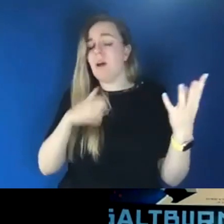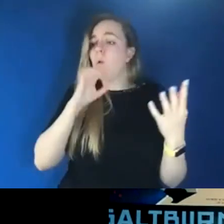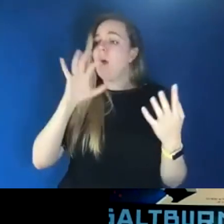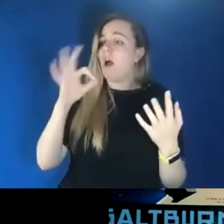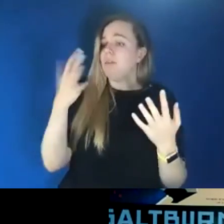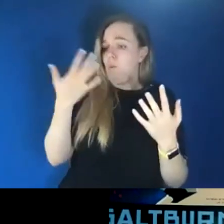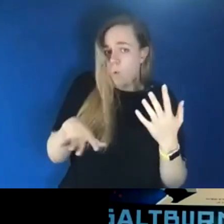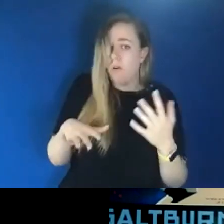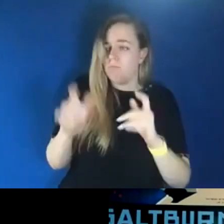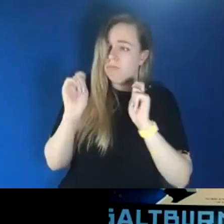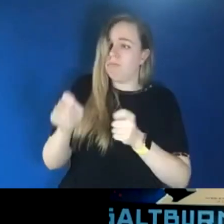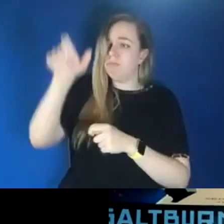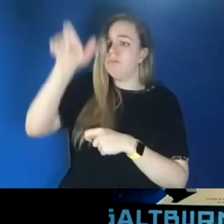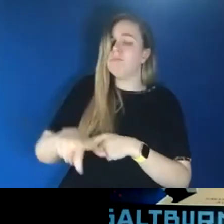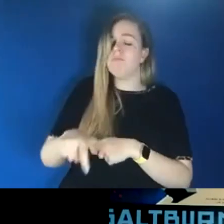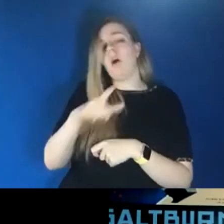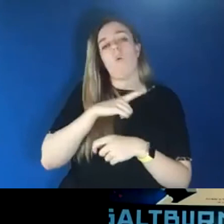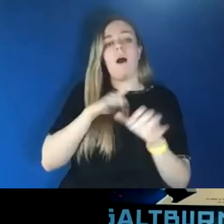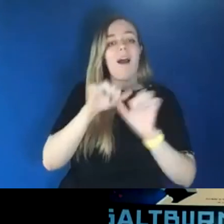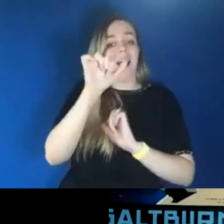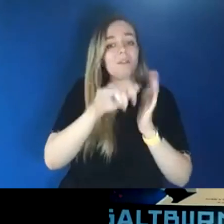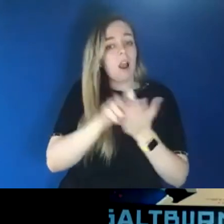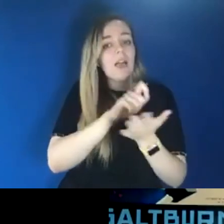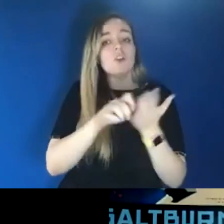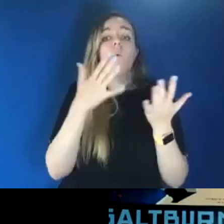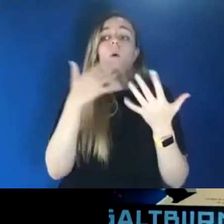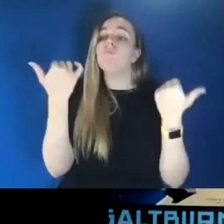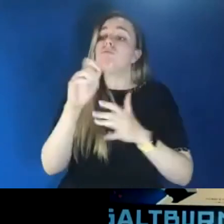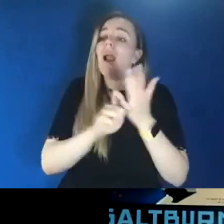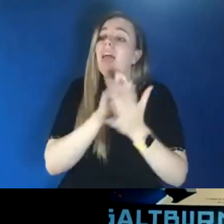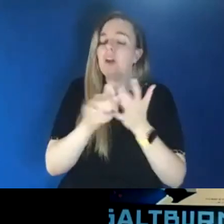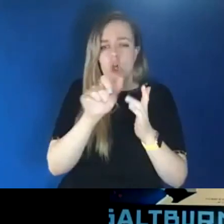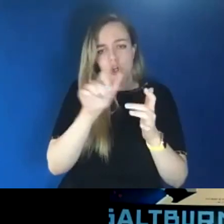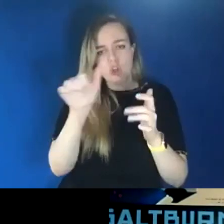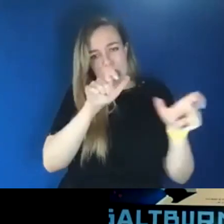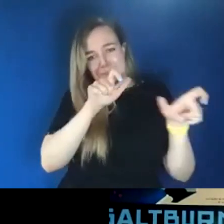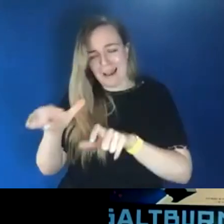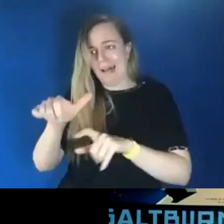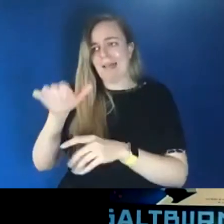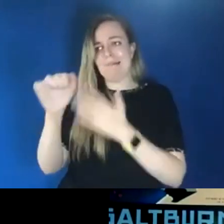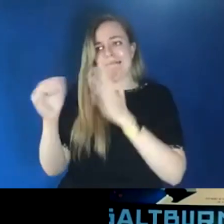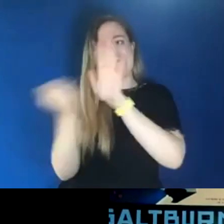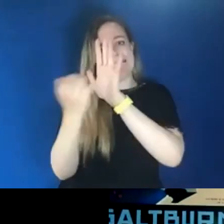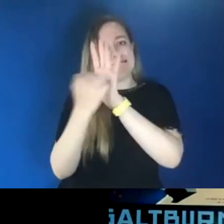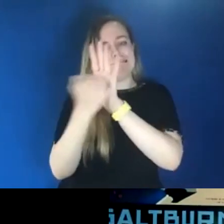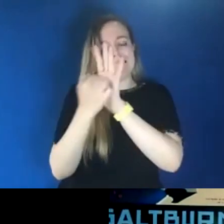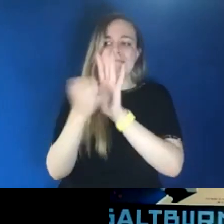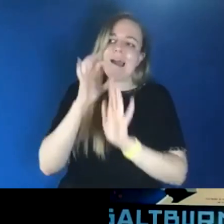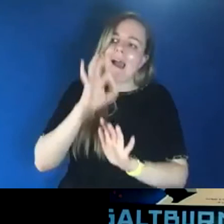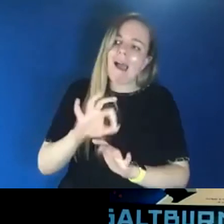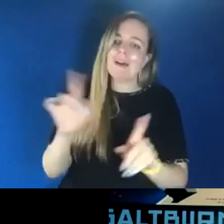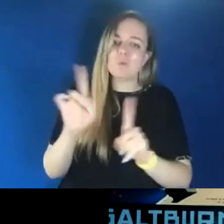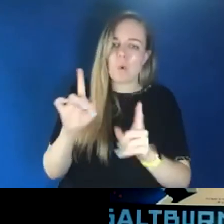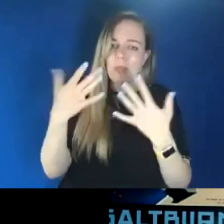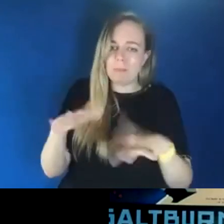appointment, because after the election, once they're elected, you should still be hammering down their door to ask them what they did about the thing they told you before